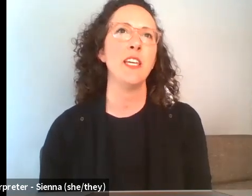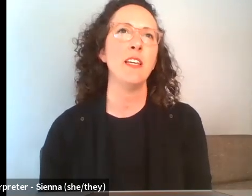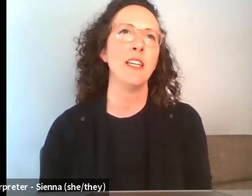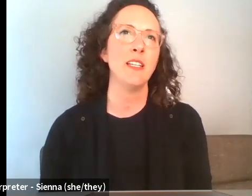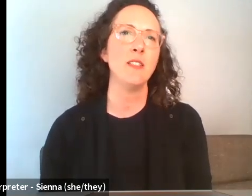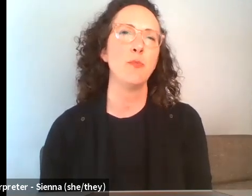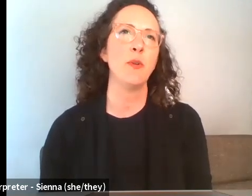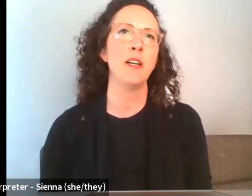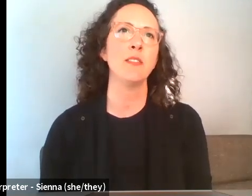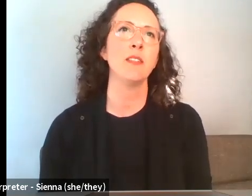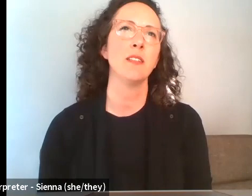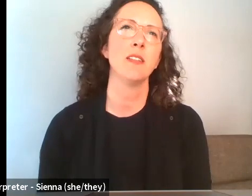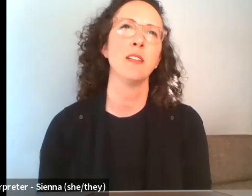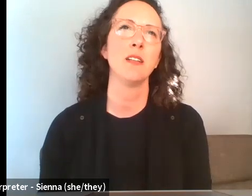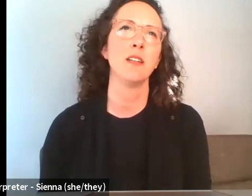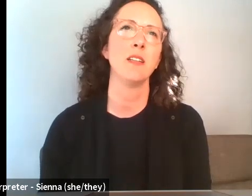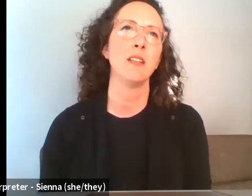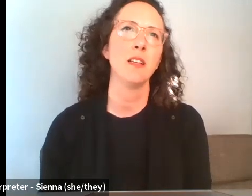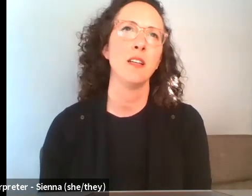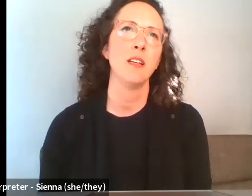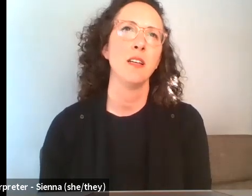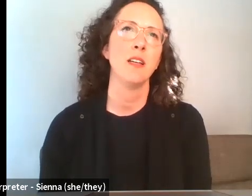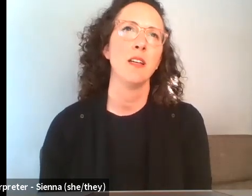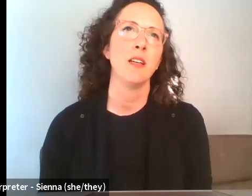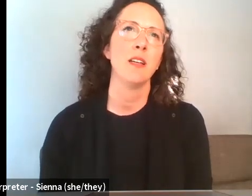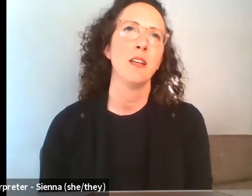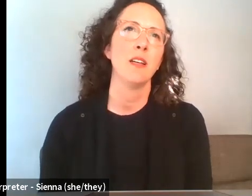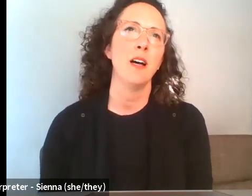use he, his pronouns.